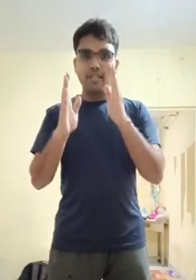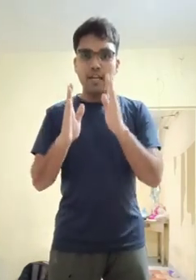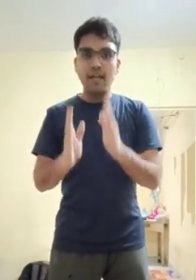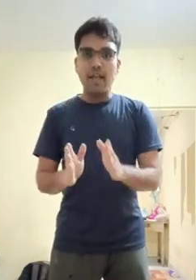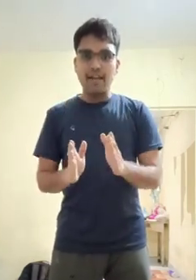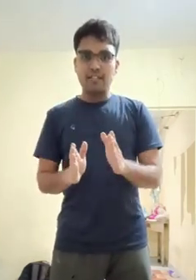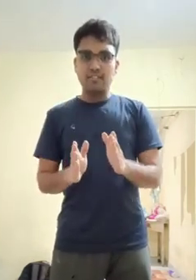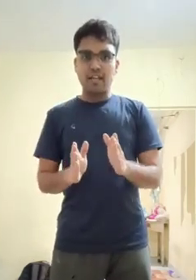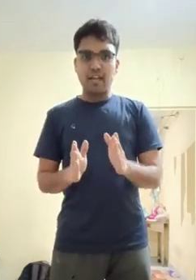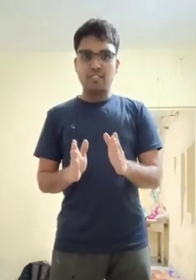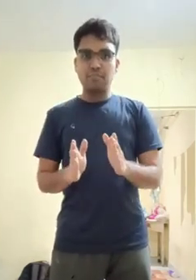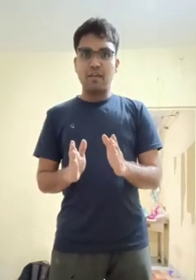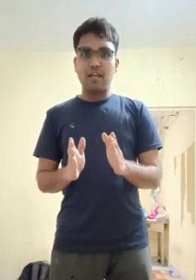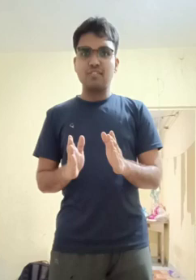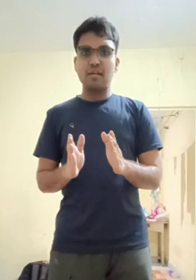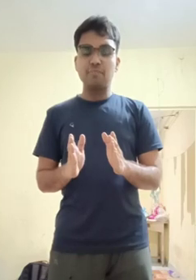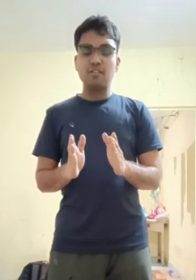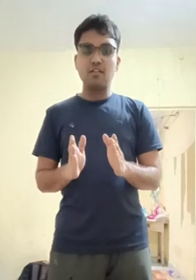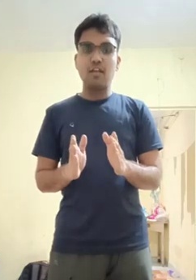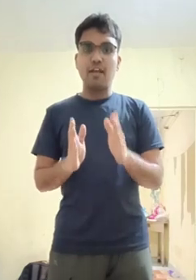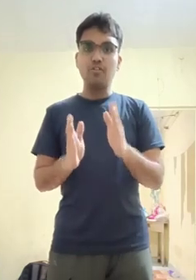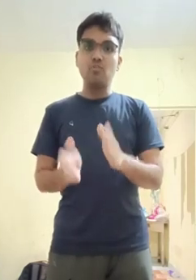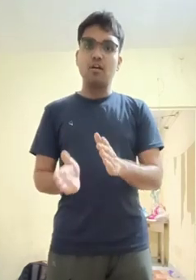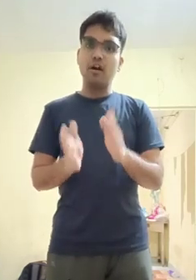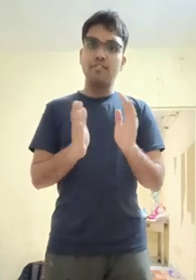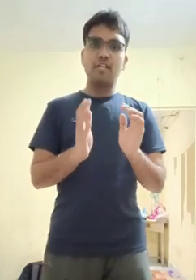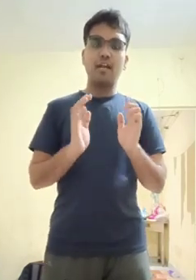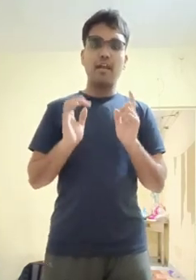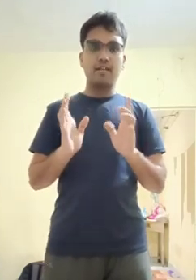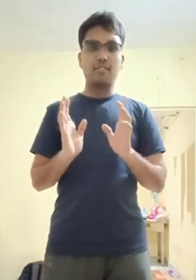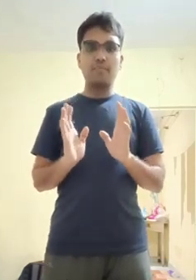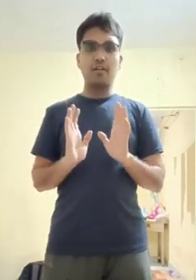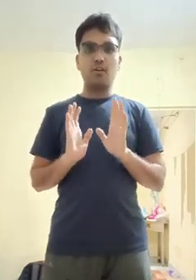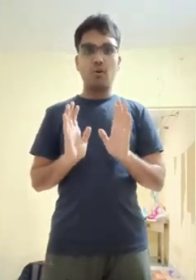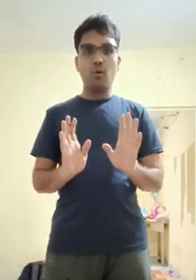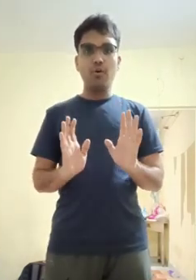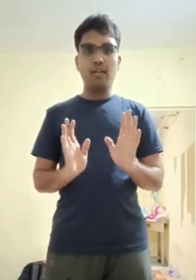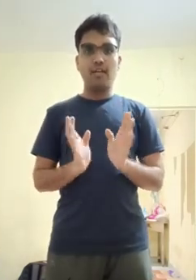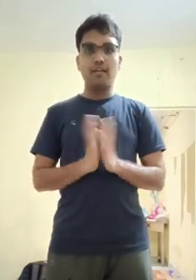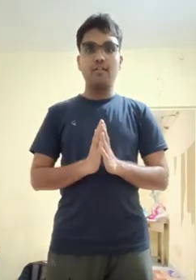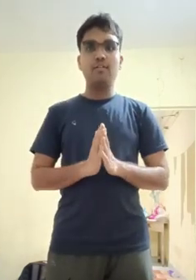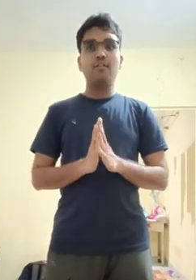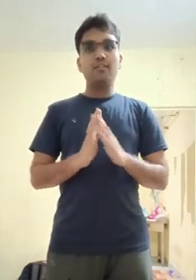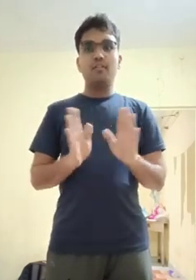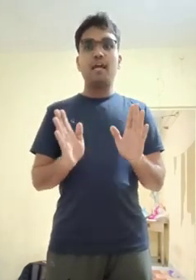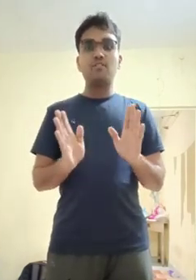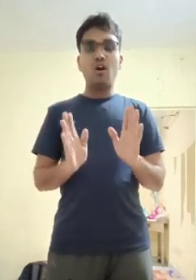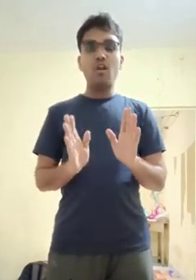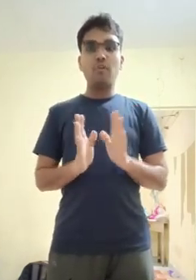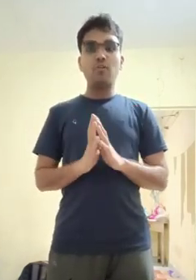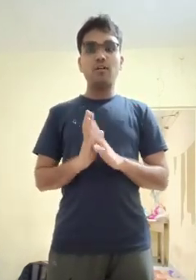checked exception into the unchecked exception only. That's all about